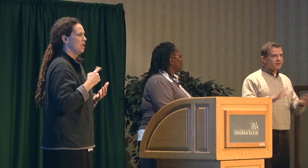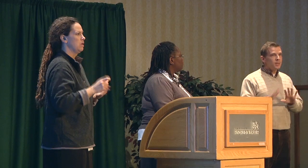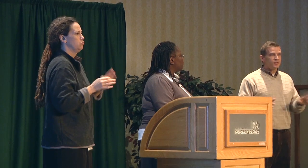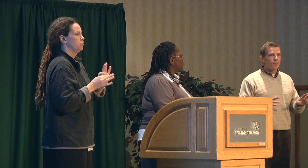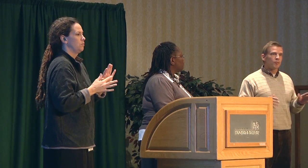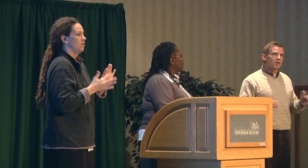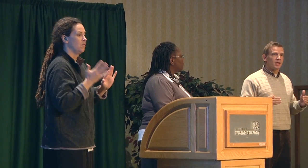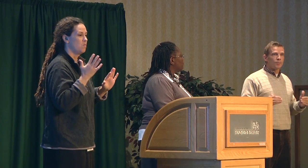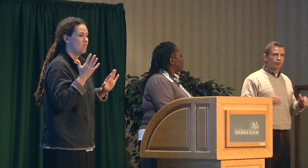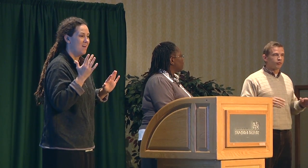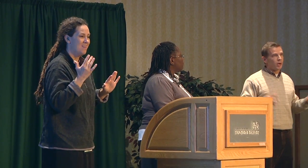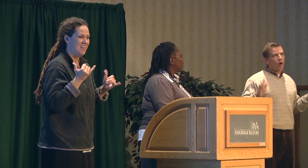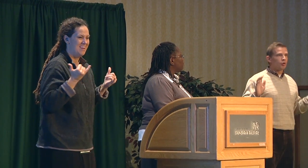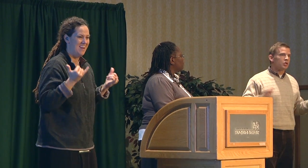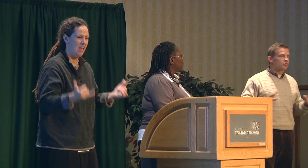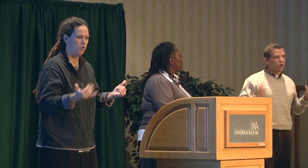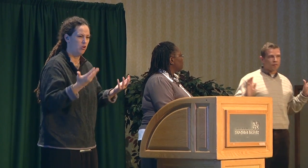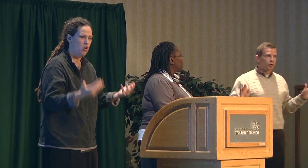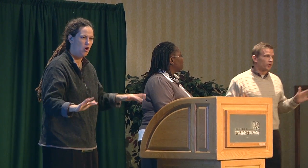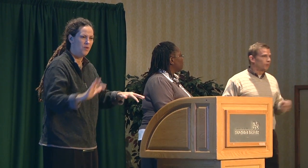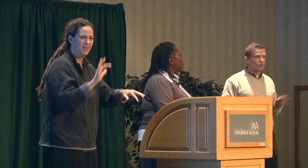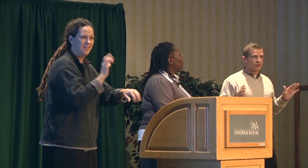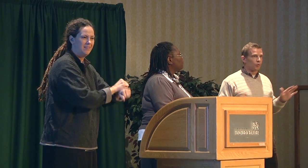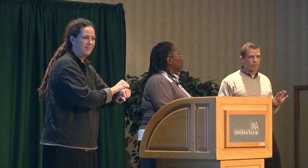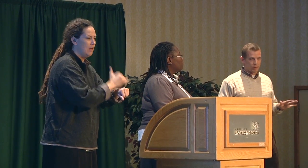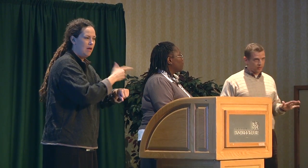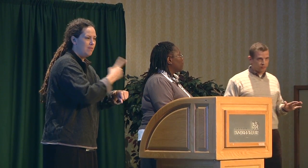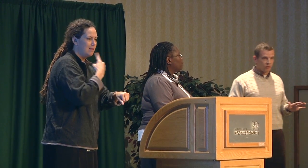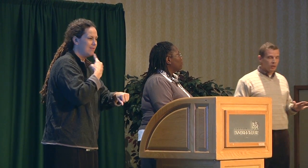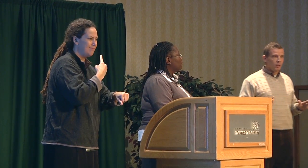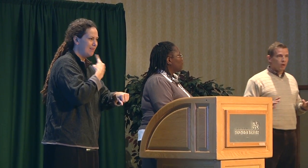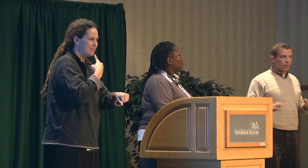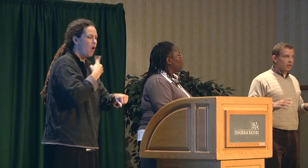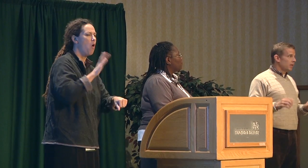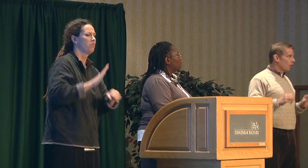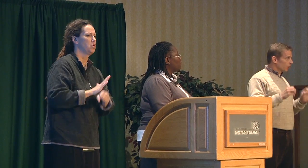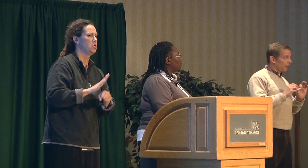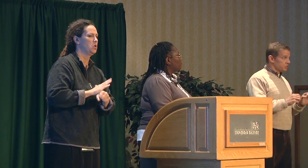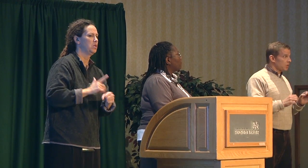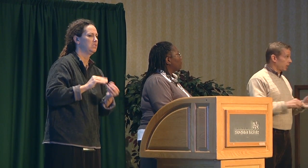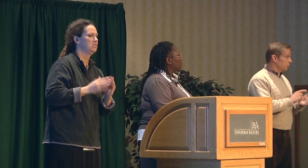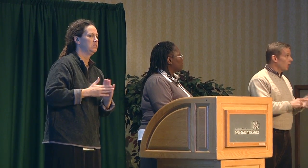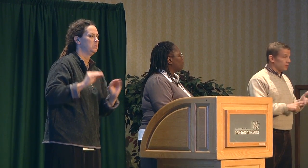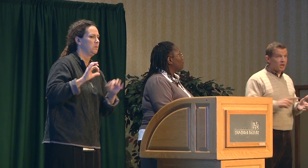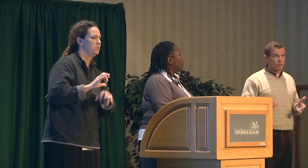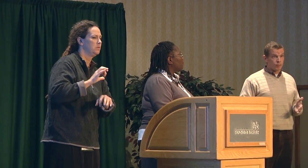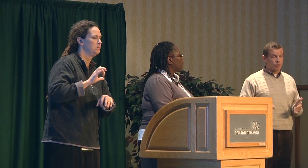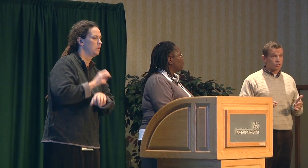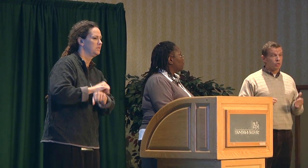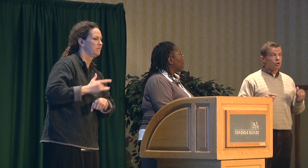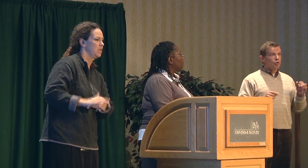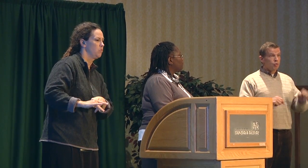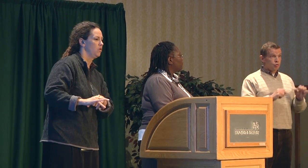See, that keeps them from being able to say, oh, geez, we're all filled up. We don't have any more appointments. Okay? Now they're kind of stuck. And you got the name of